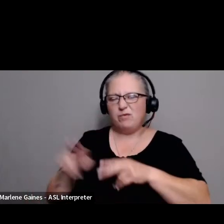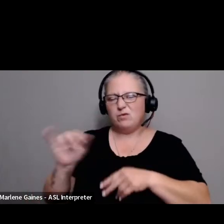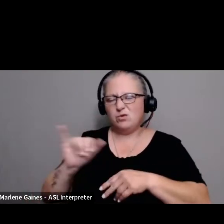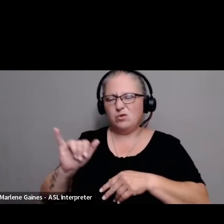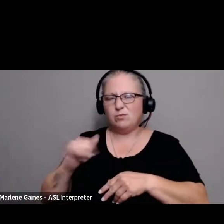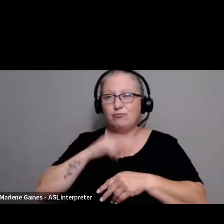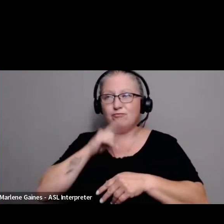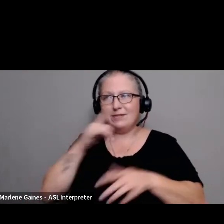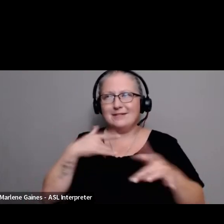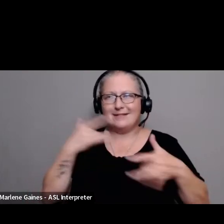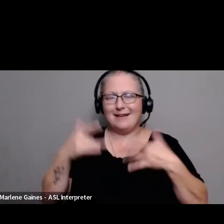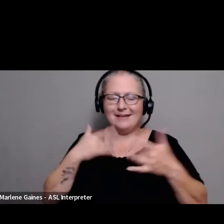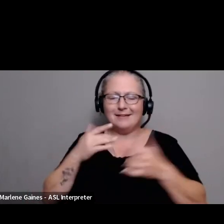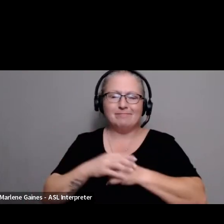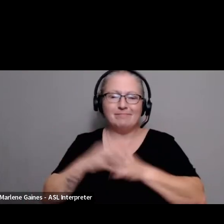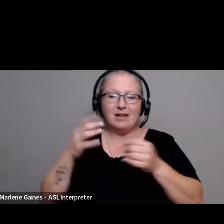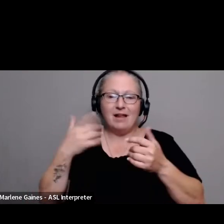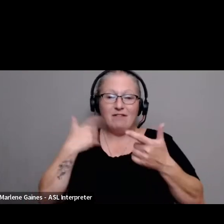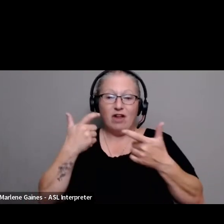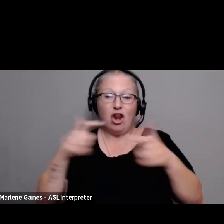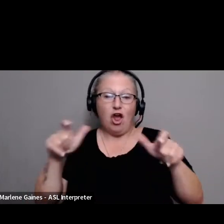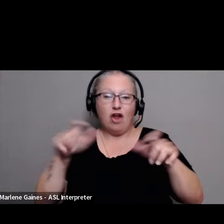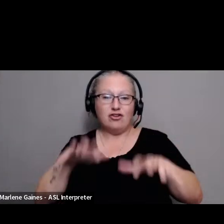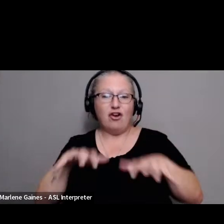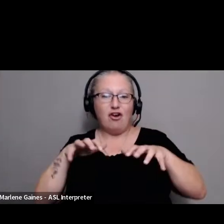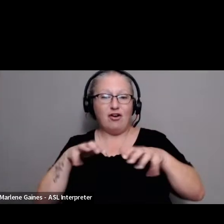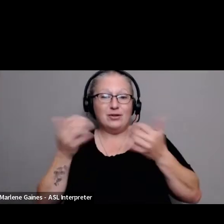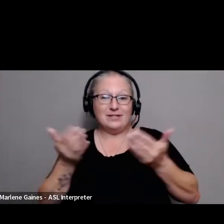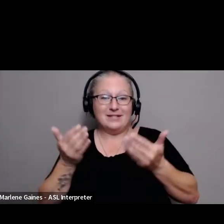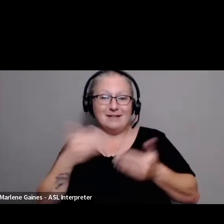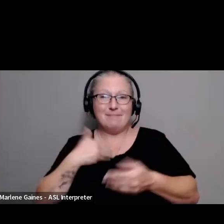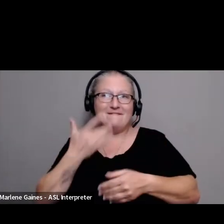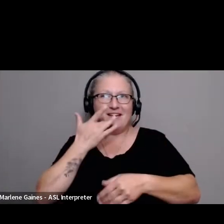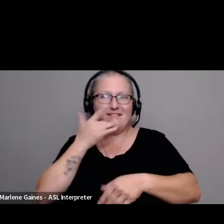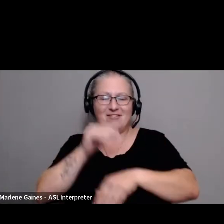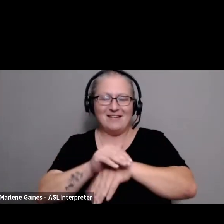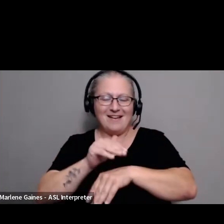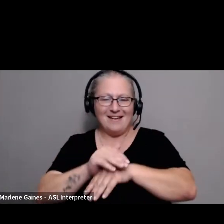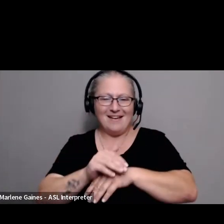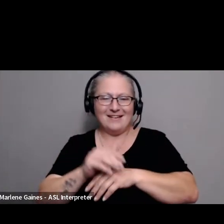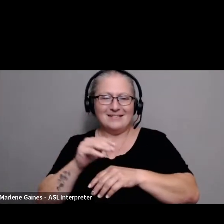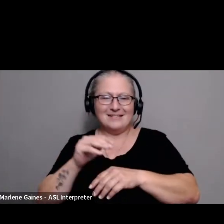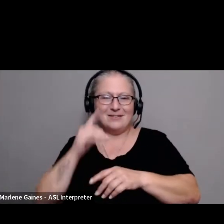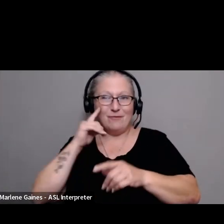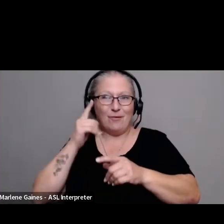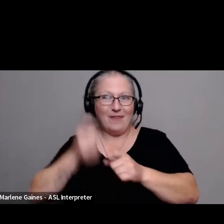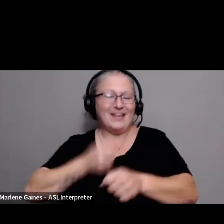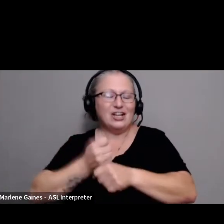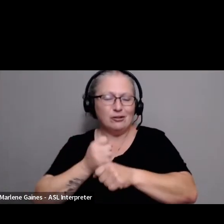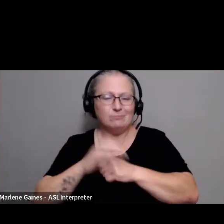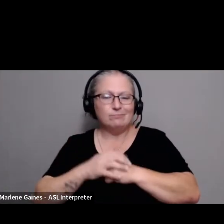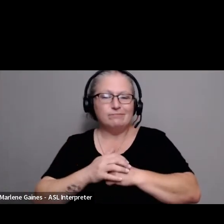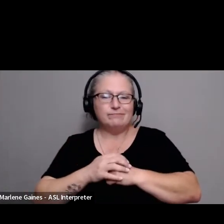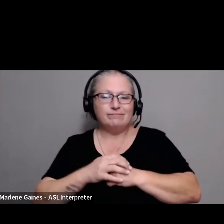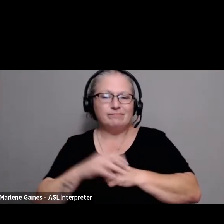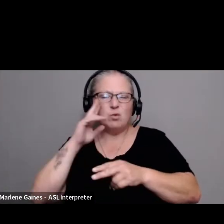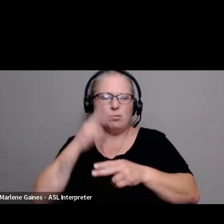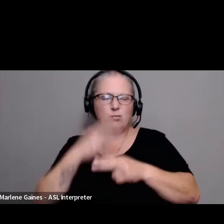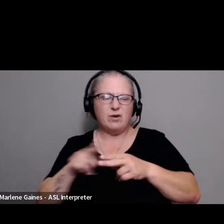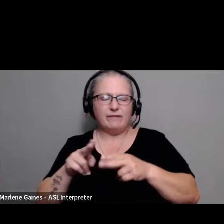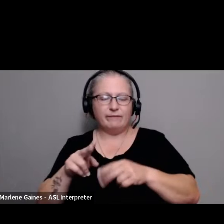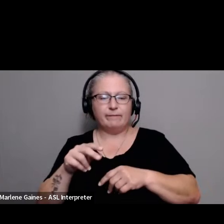because I'm really excited. We have a large audience here, and this is one of my favorite nights over the year. But I'll be brief.